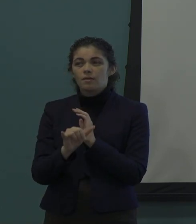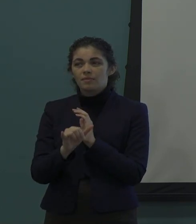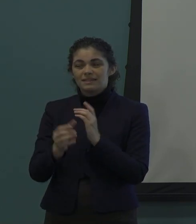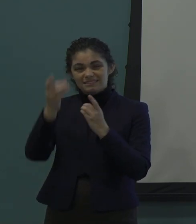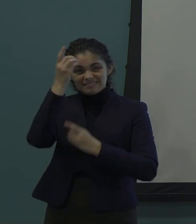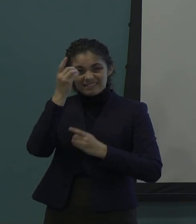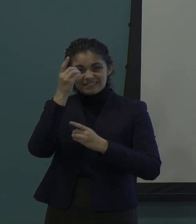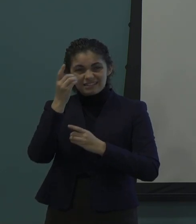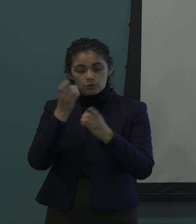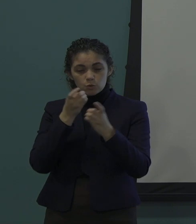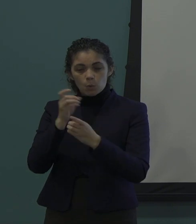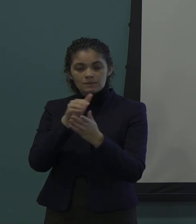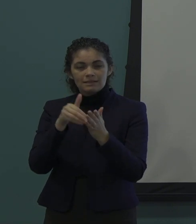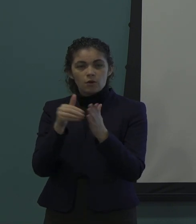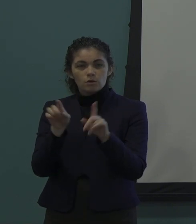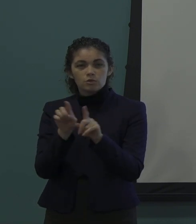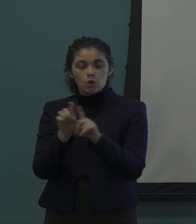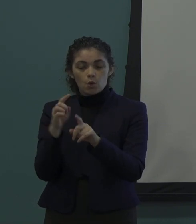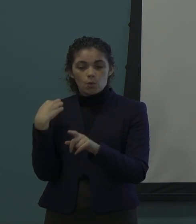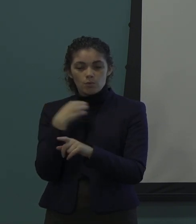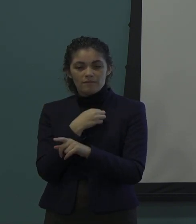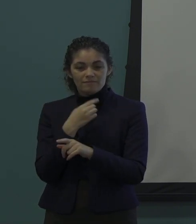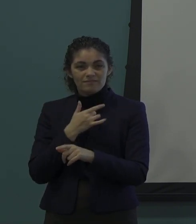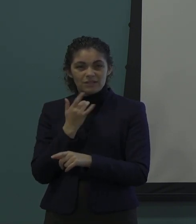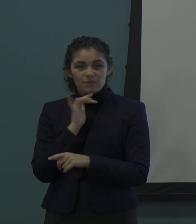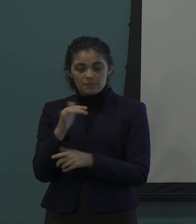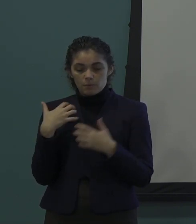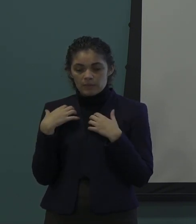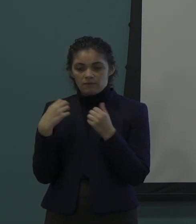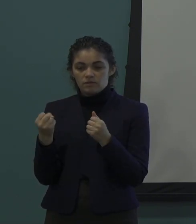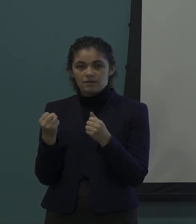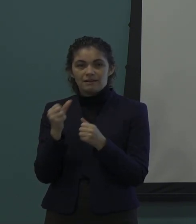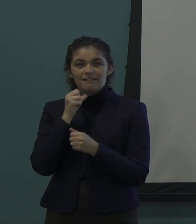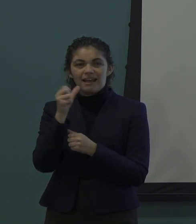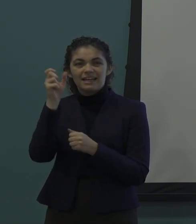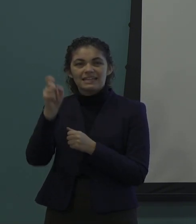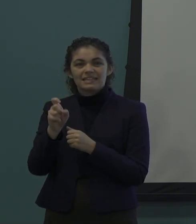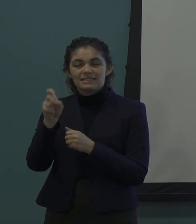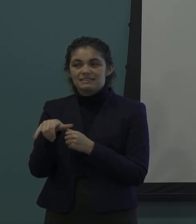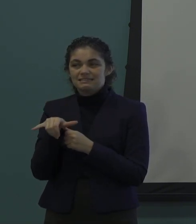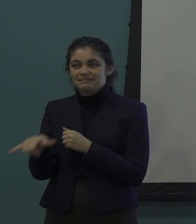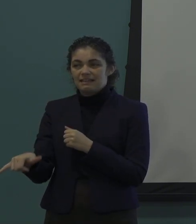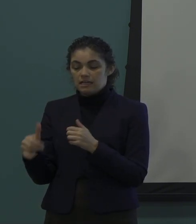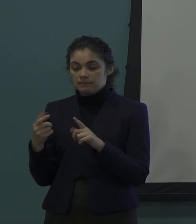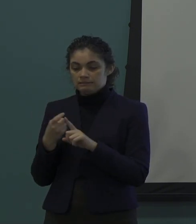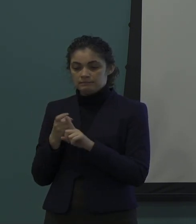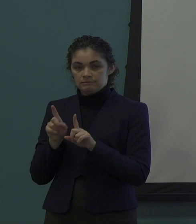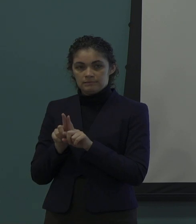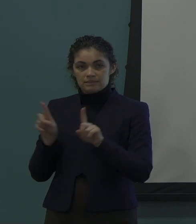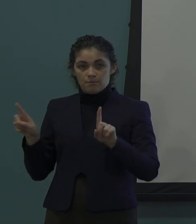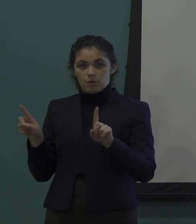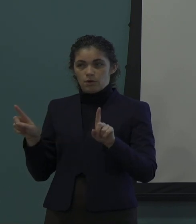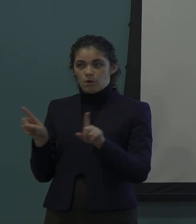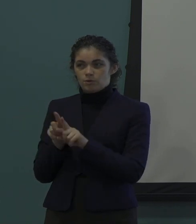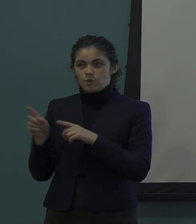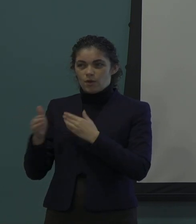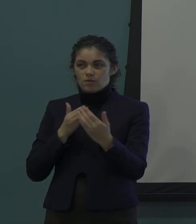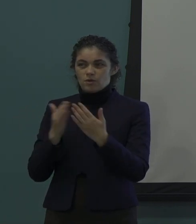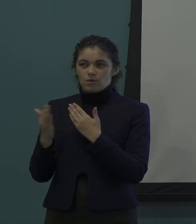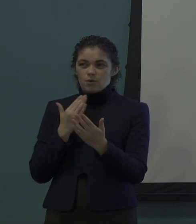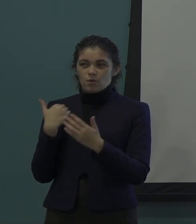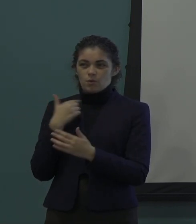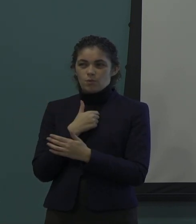criteria, we have declared them recovered from the infection and no longer in need of staying in isolation. However,